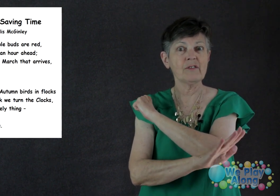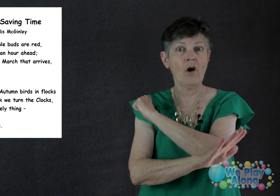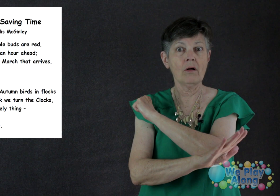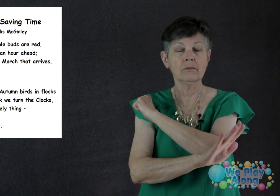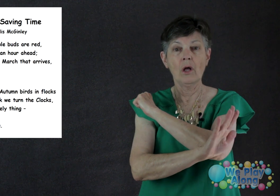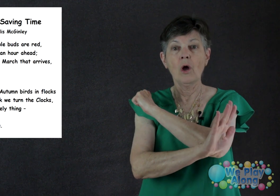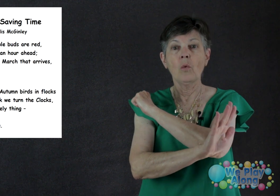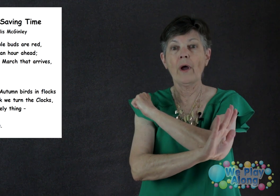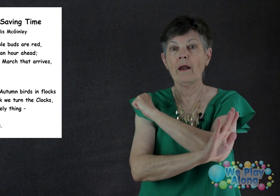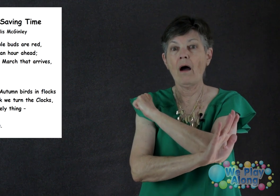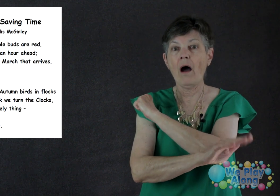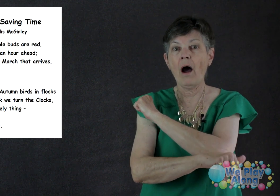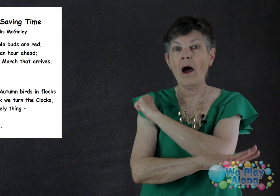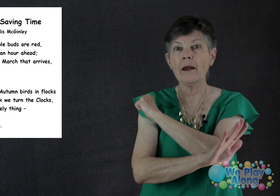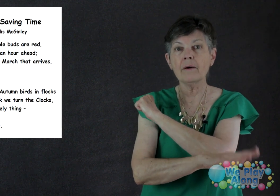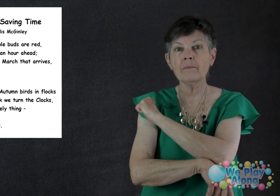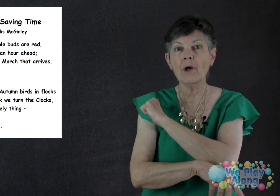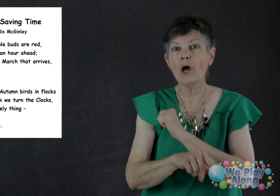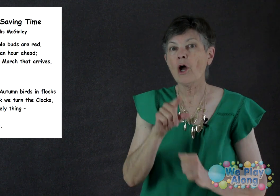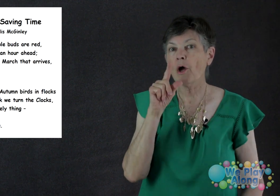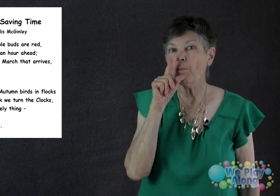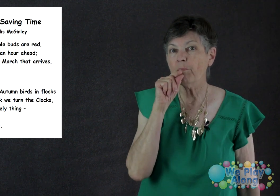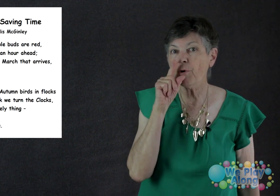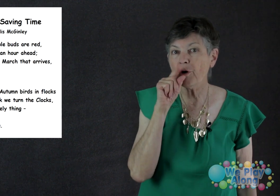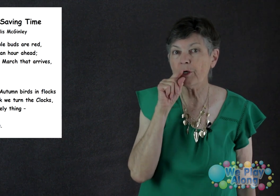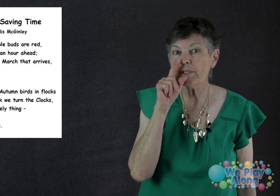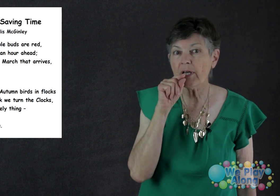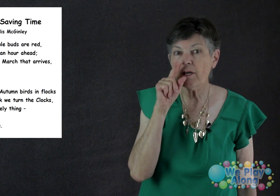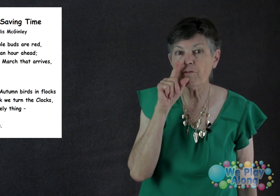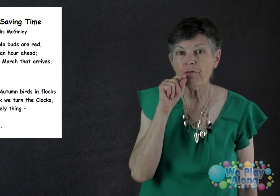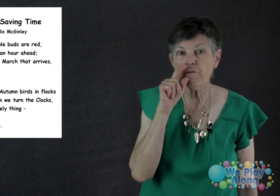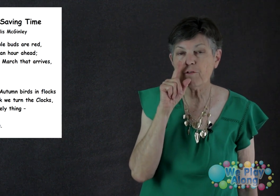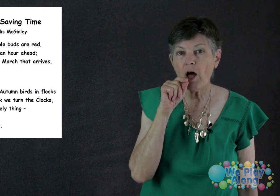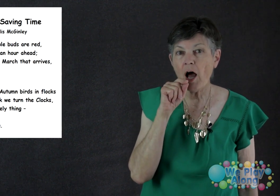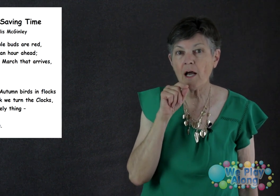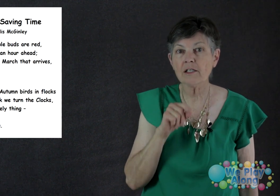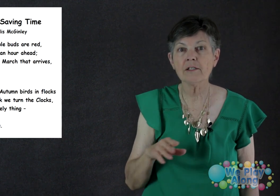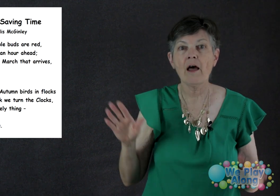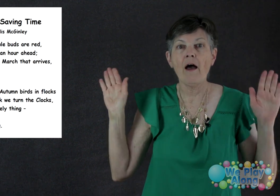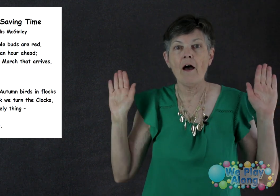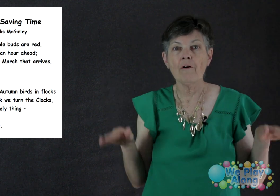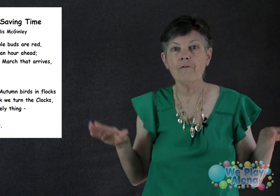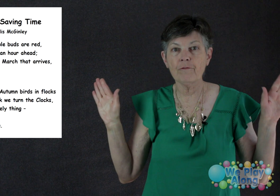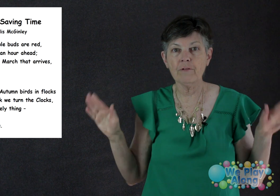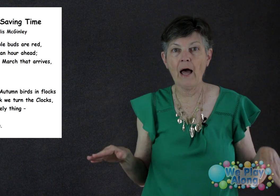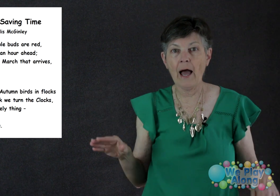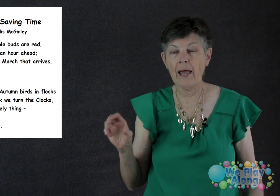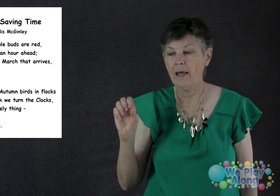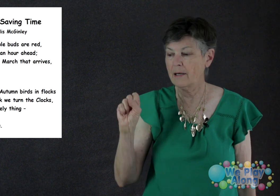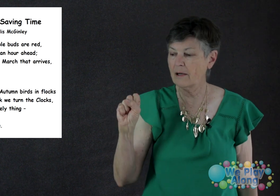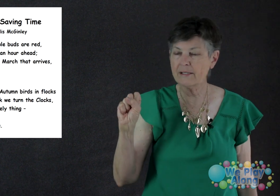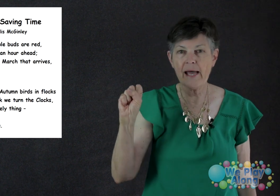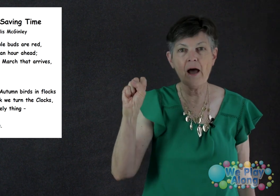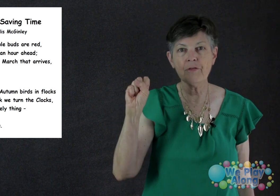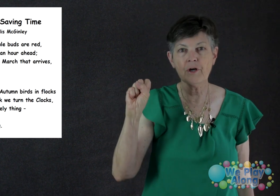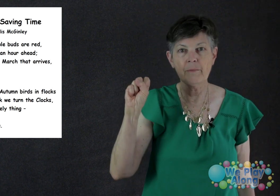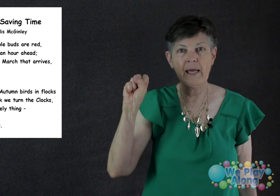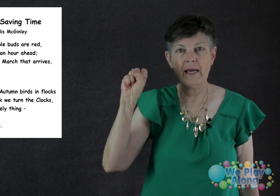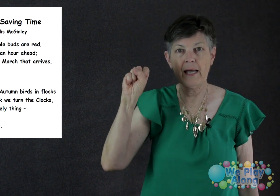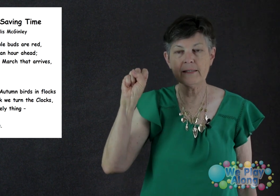fall. When autumn, birds in flocks fly. Now south, you're going to make an S